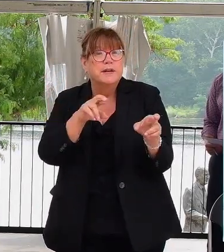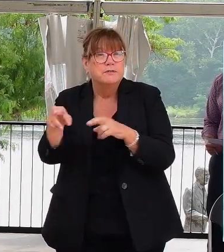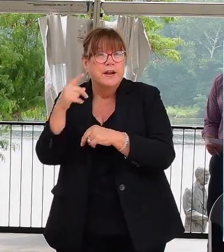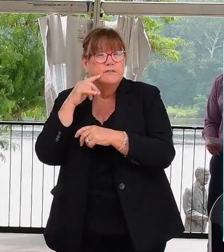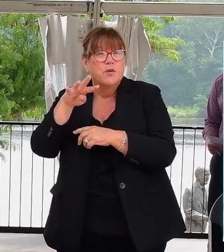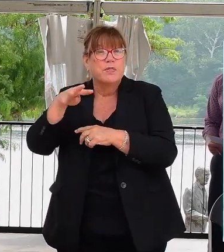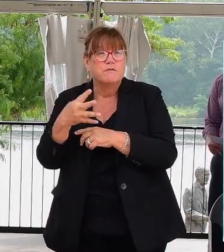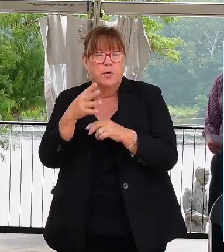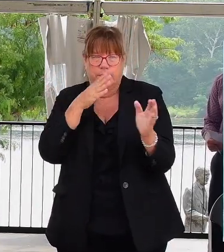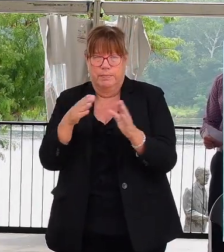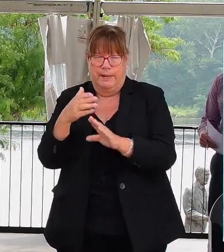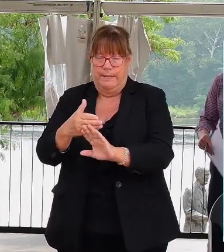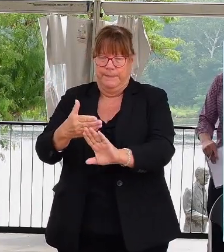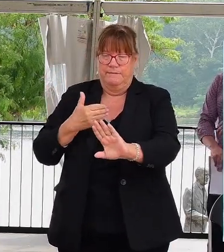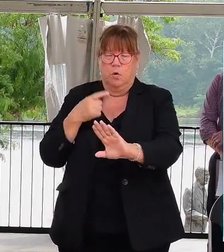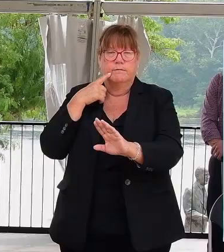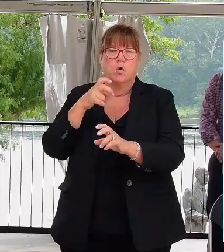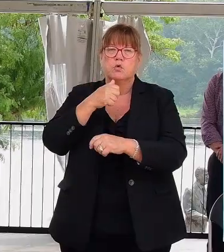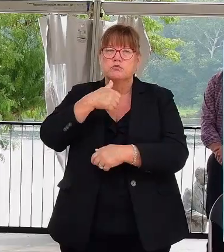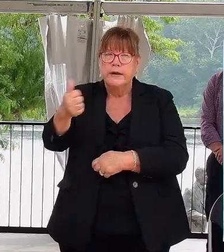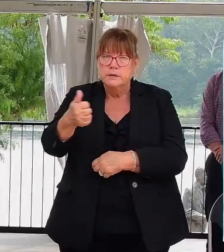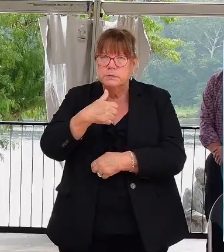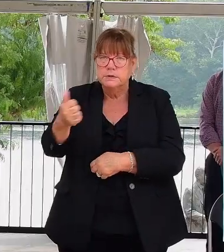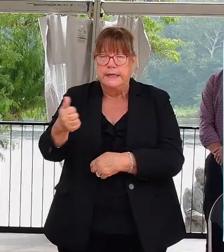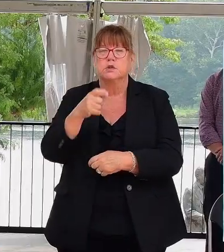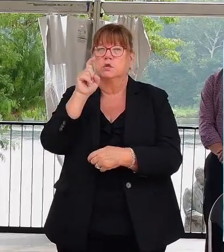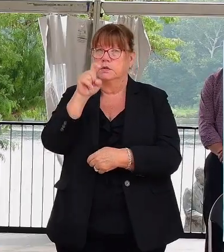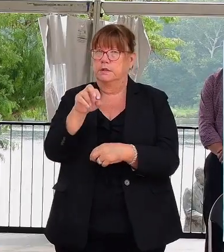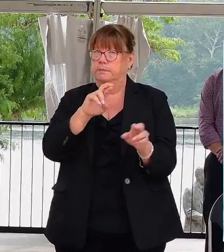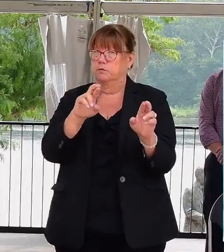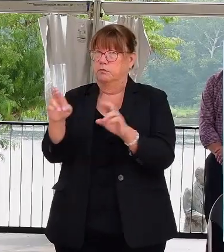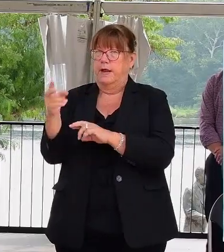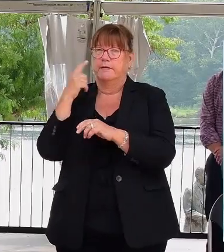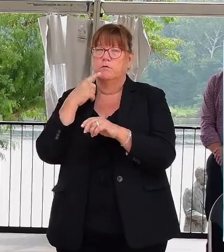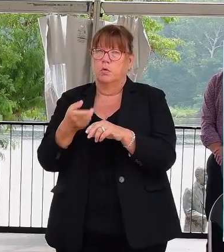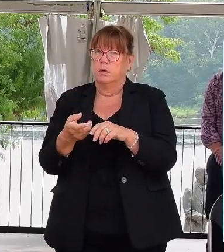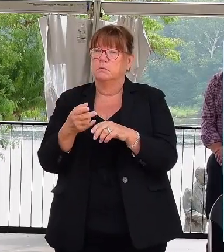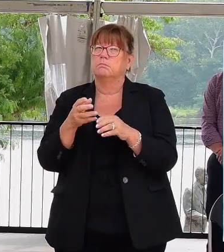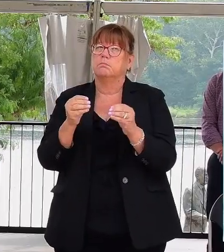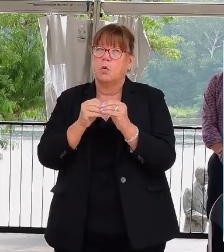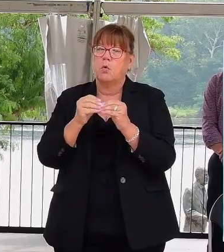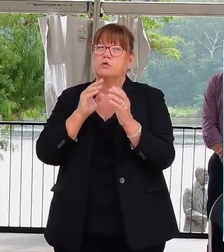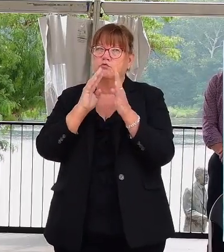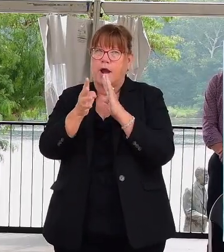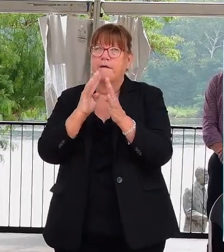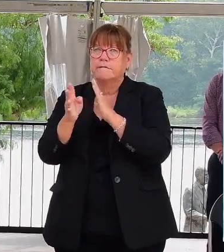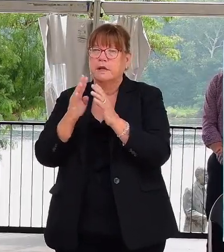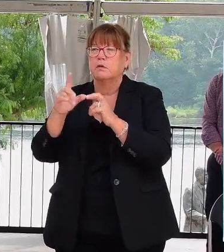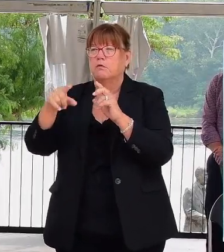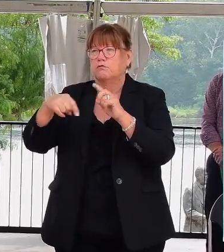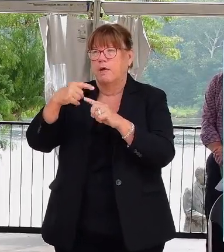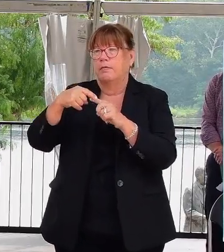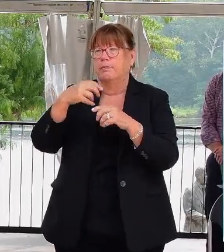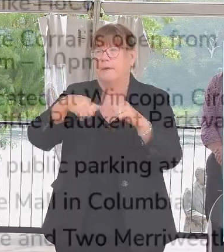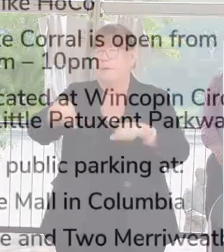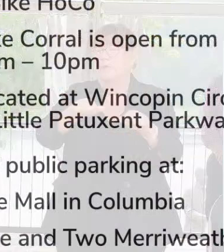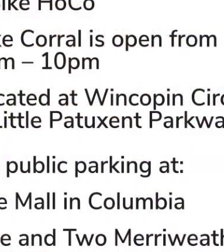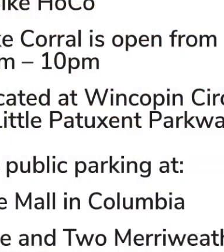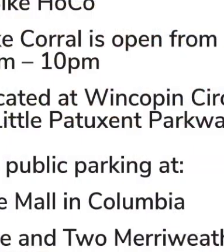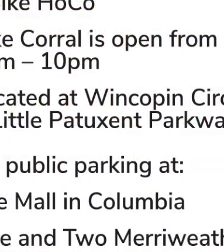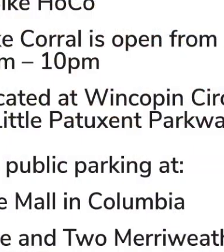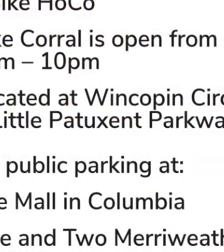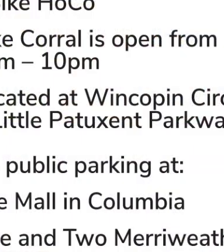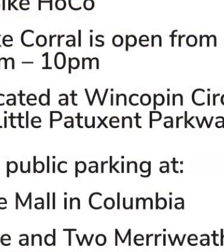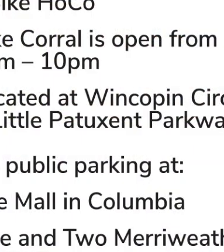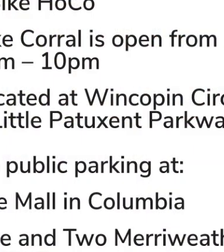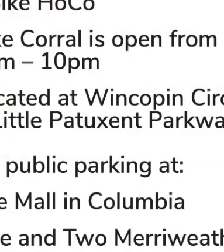in advance for transportation and be prepared for increased traffic in and around the area. Free public